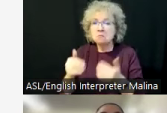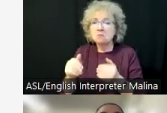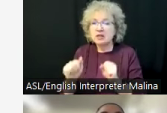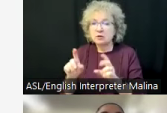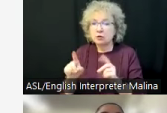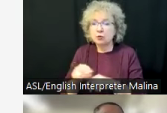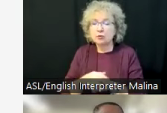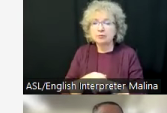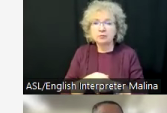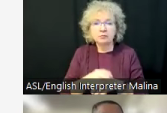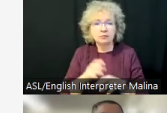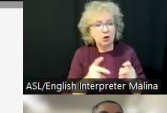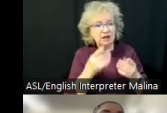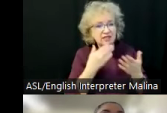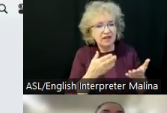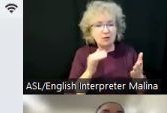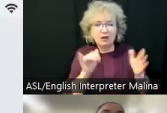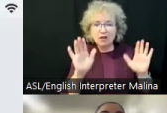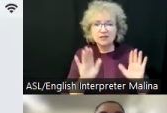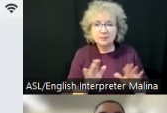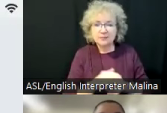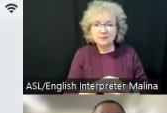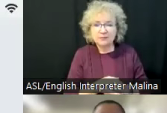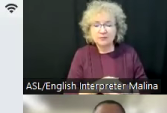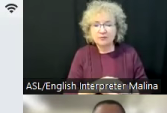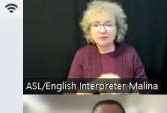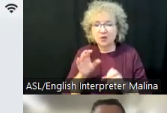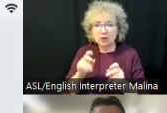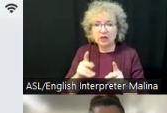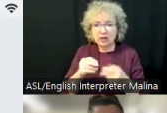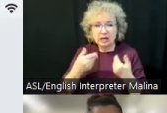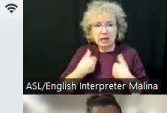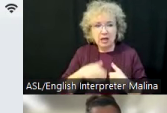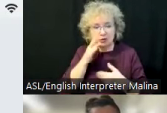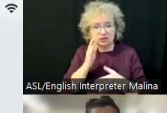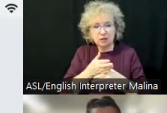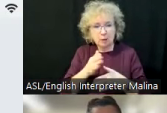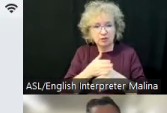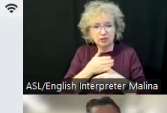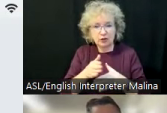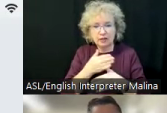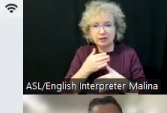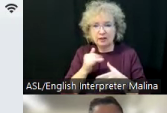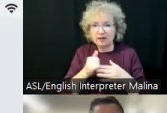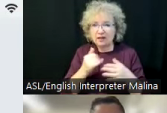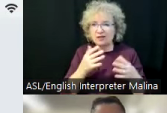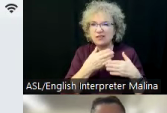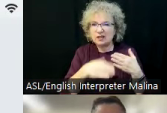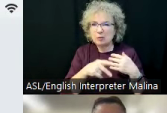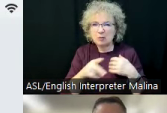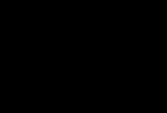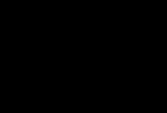All right. All you. It's awesome. All right. And I am going to stop sharing because that's all I have to share with y'all.